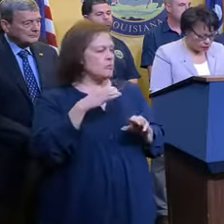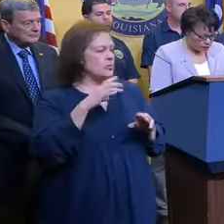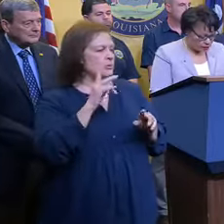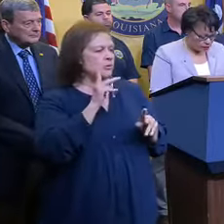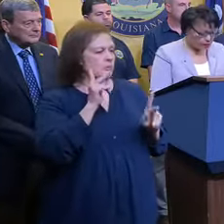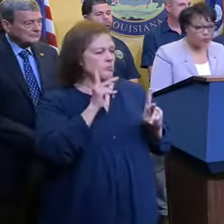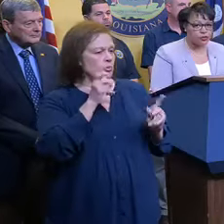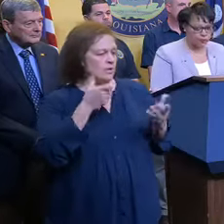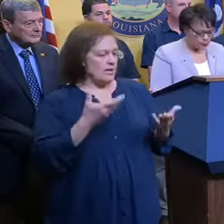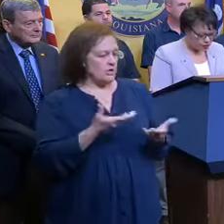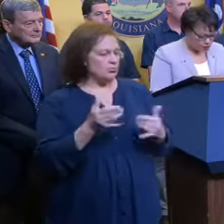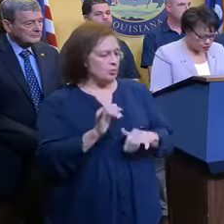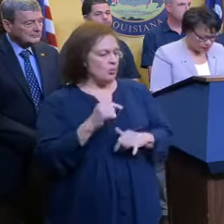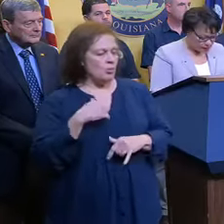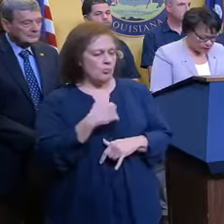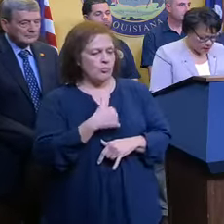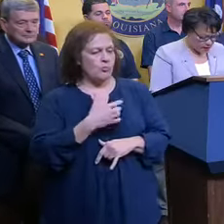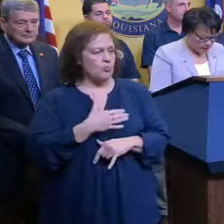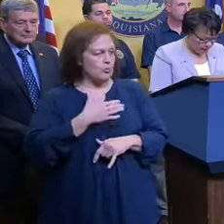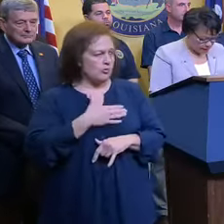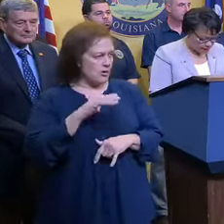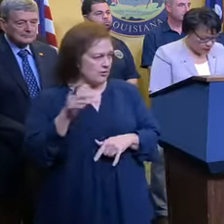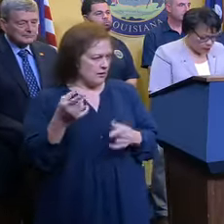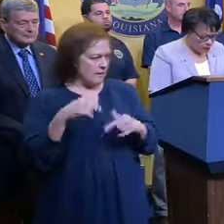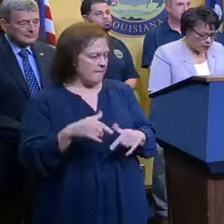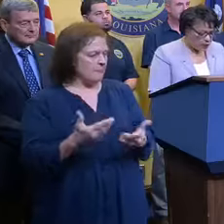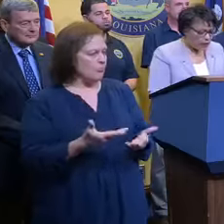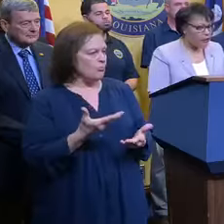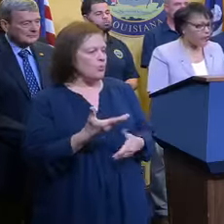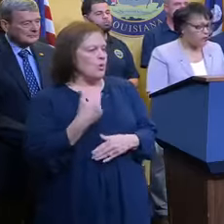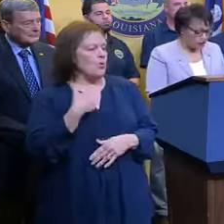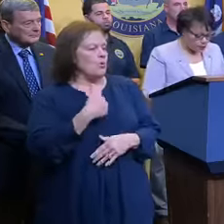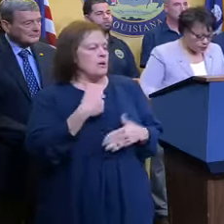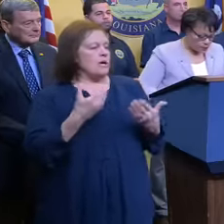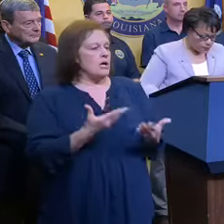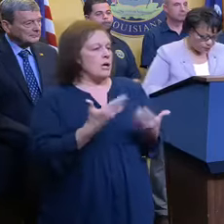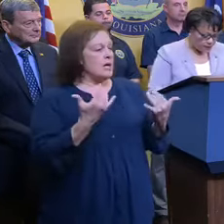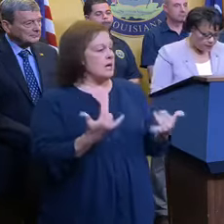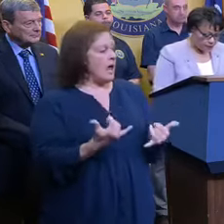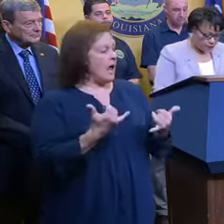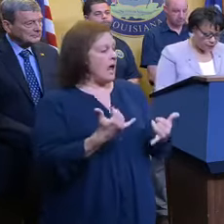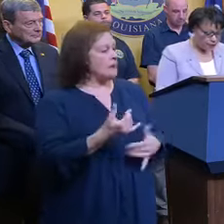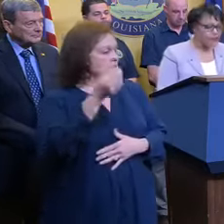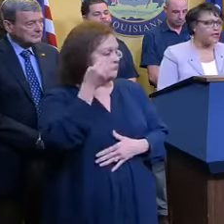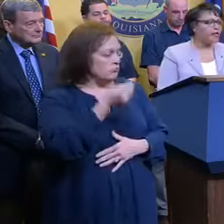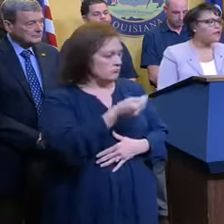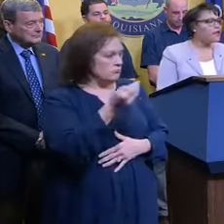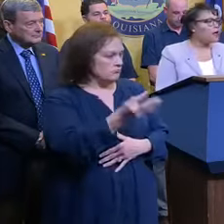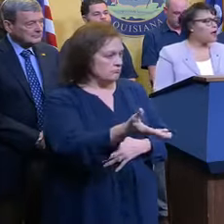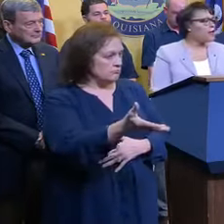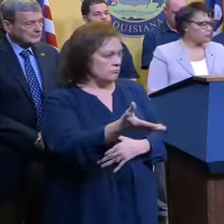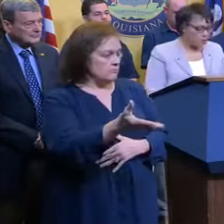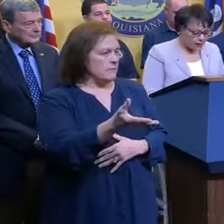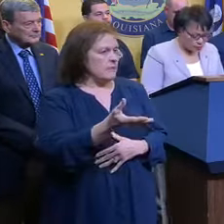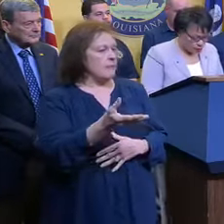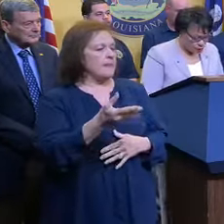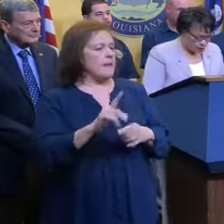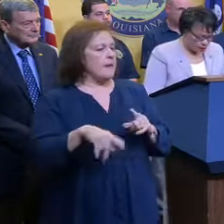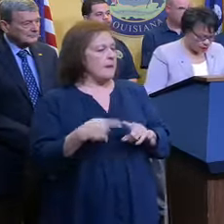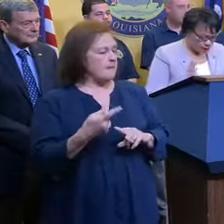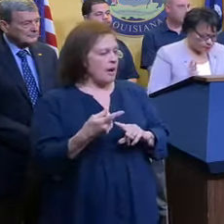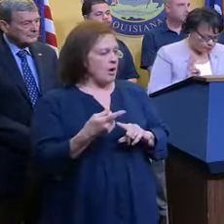are joining us, and we do appreciate that. We are here really to brief everyone today as it